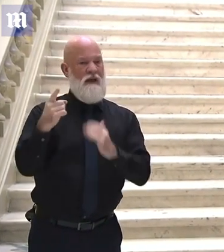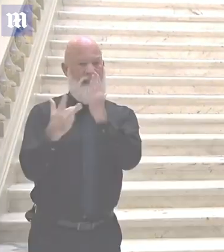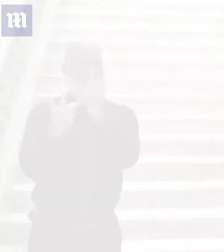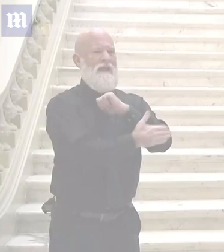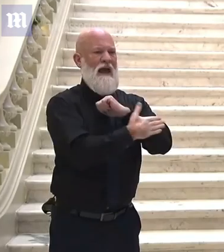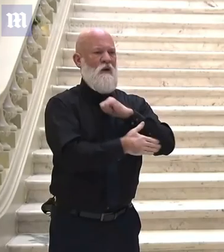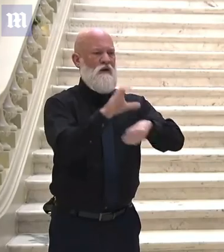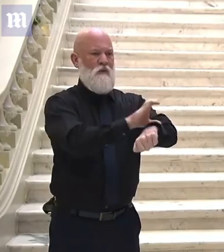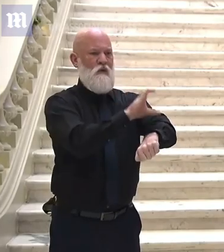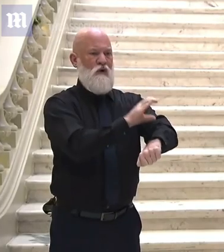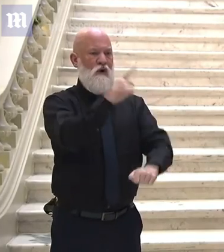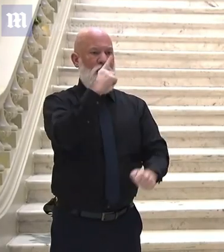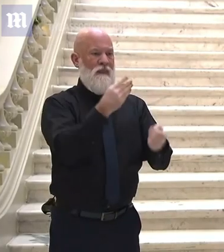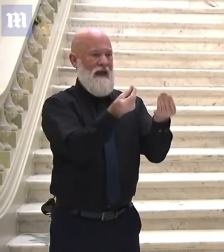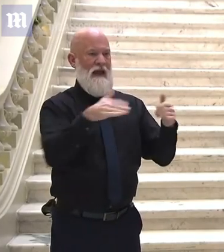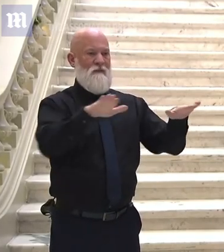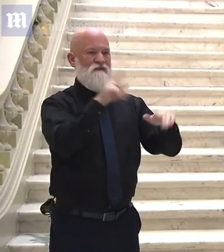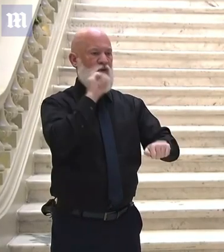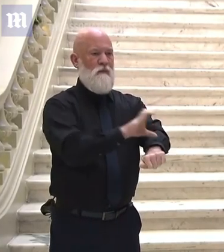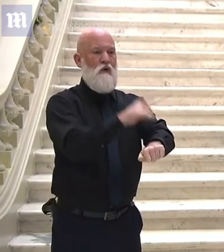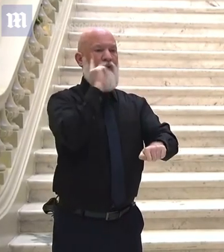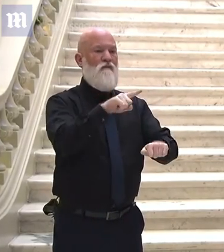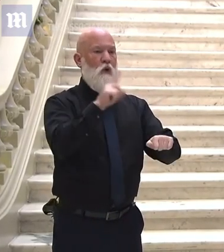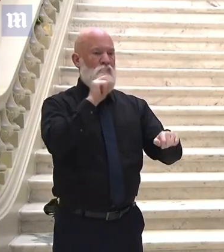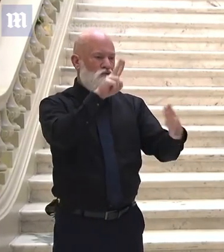treason it has to